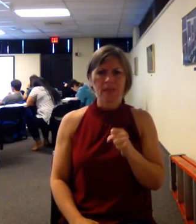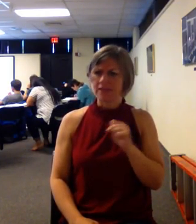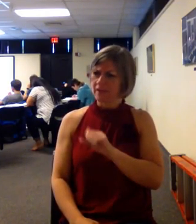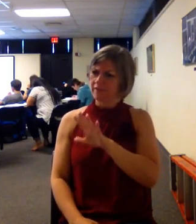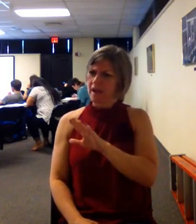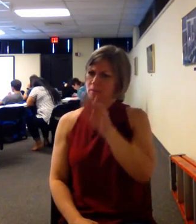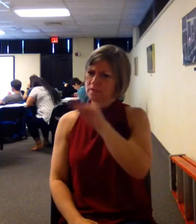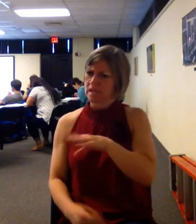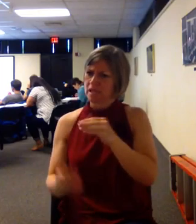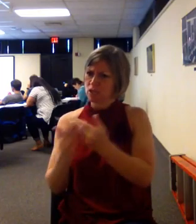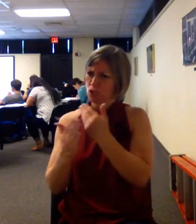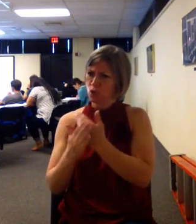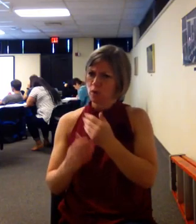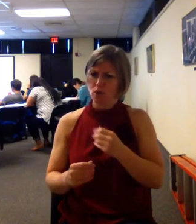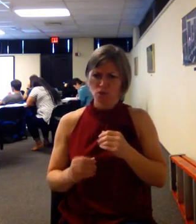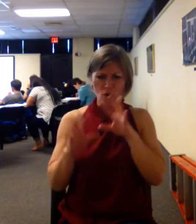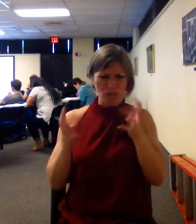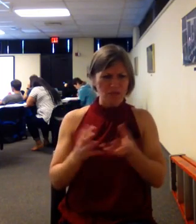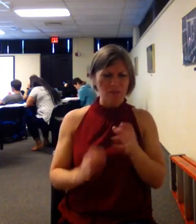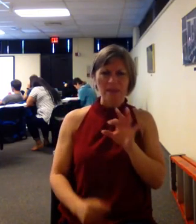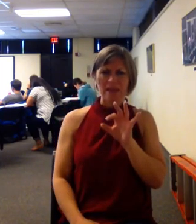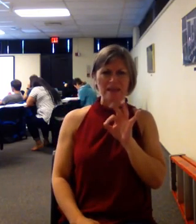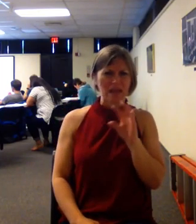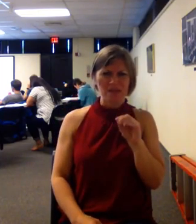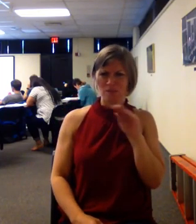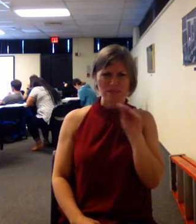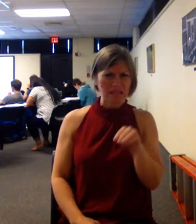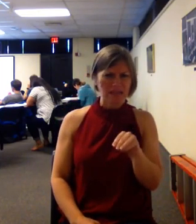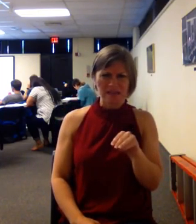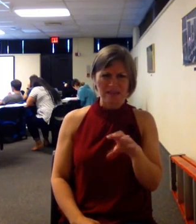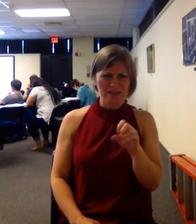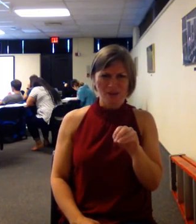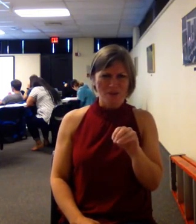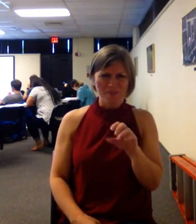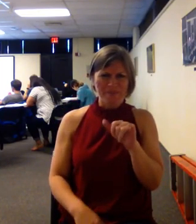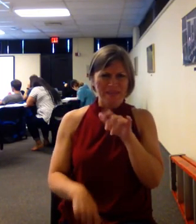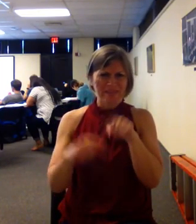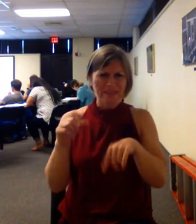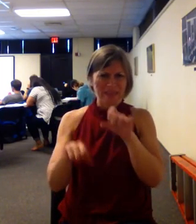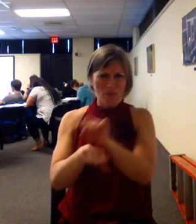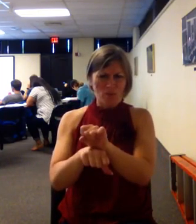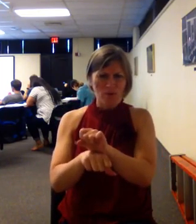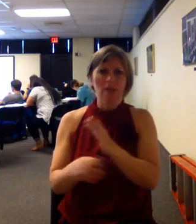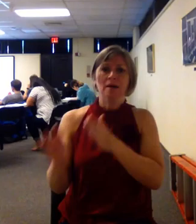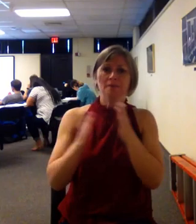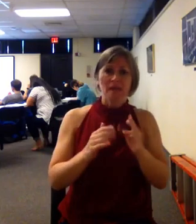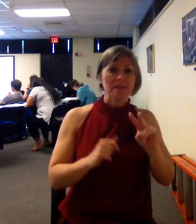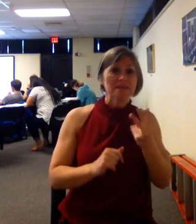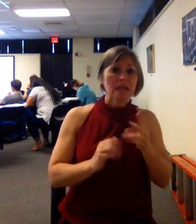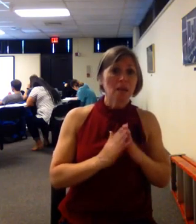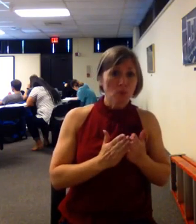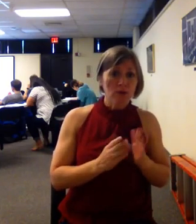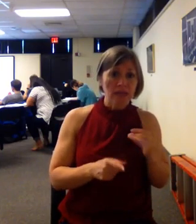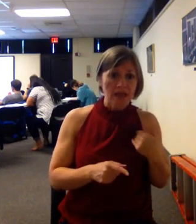only be 90% of your portfolio. That can't work. And so in the 2nd edition, they had that you had 95% of your